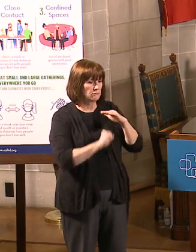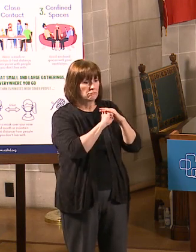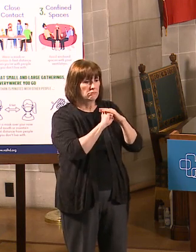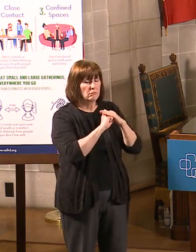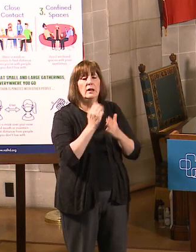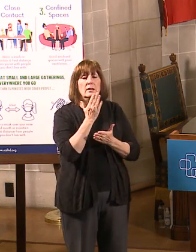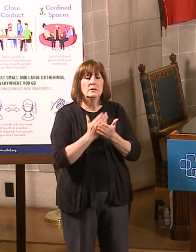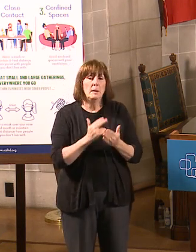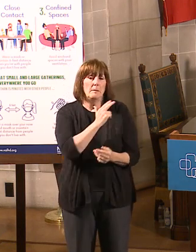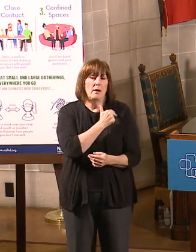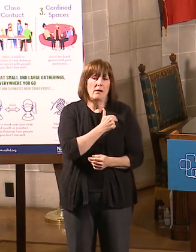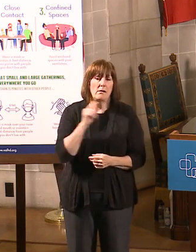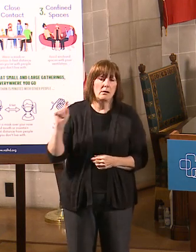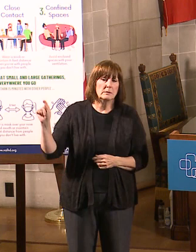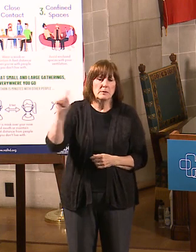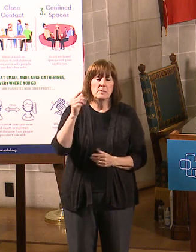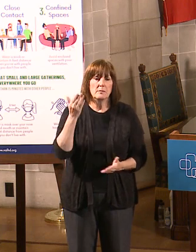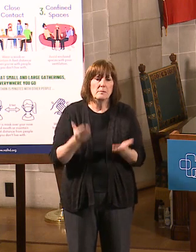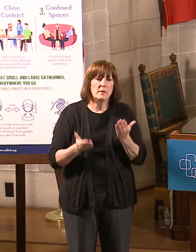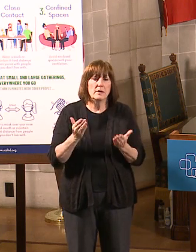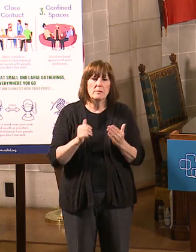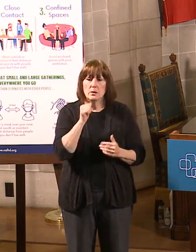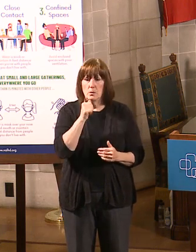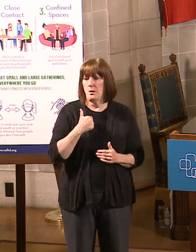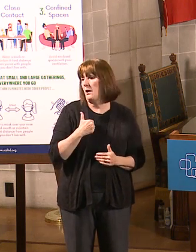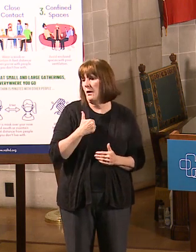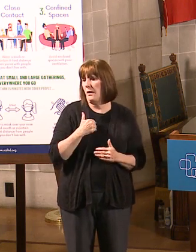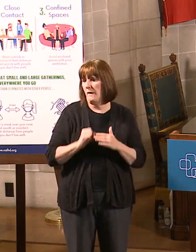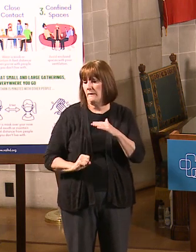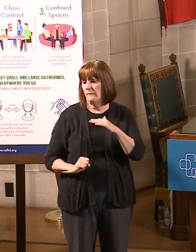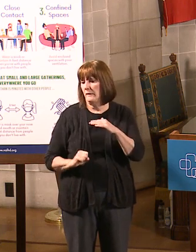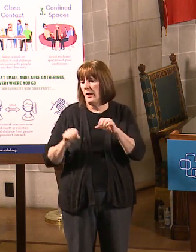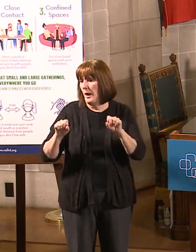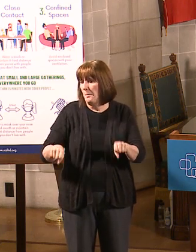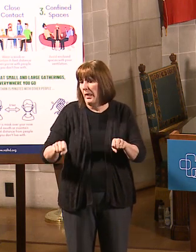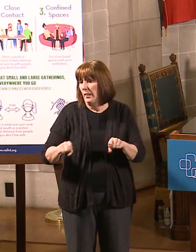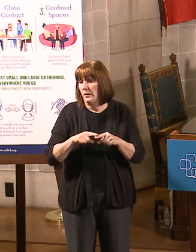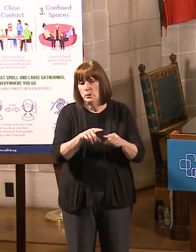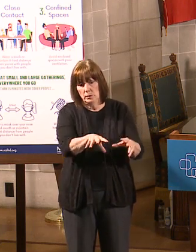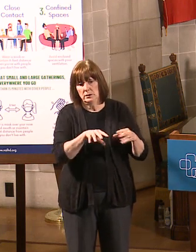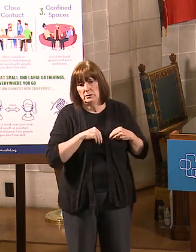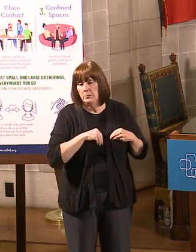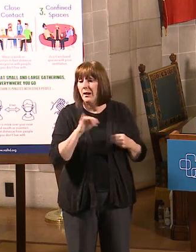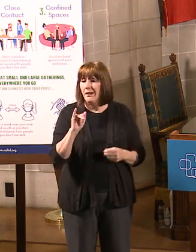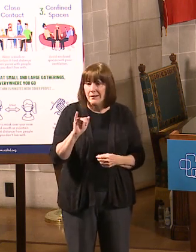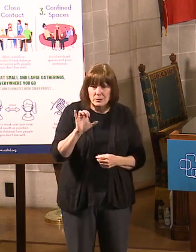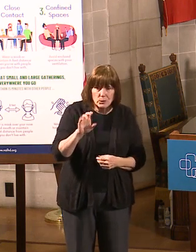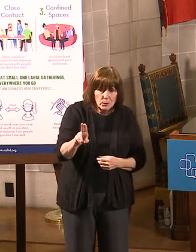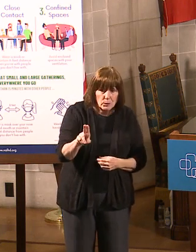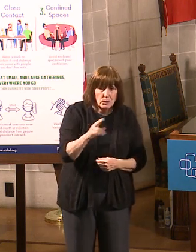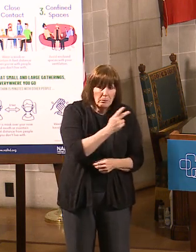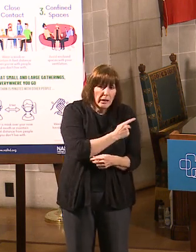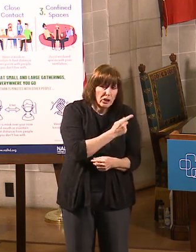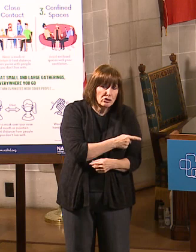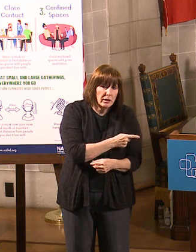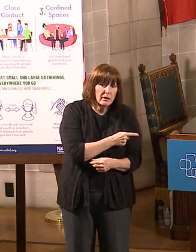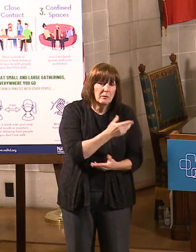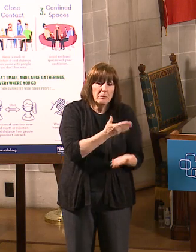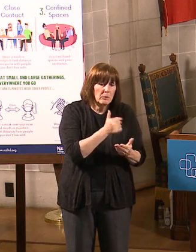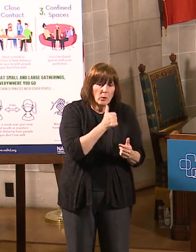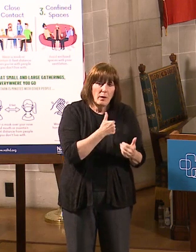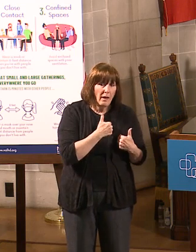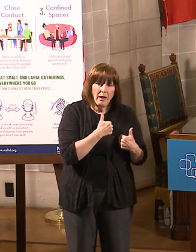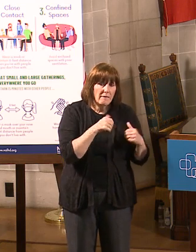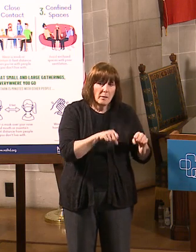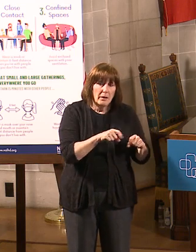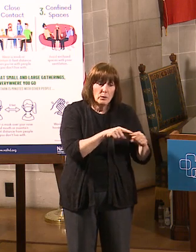not have the the capacity to take maybe an ICU patient or something of that nature, but they